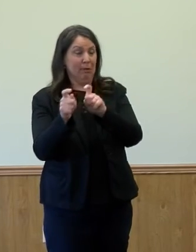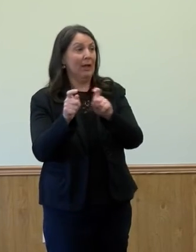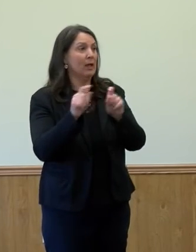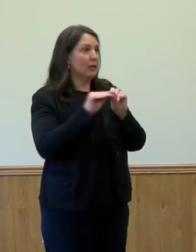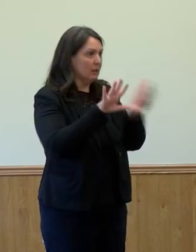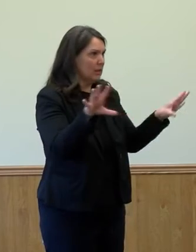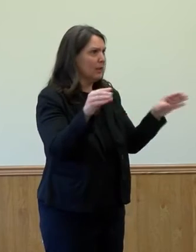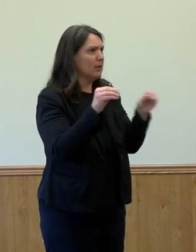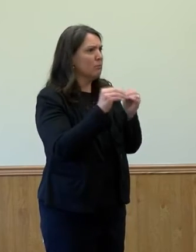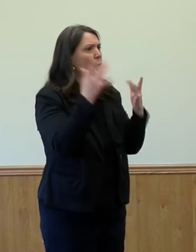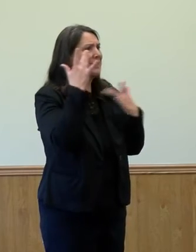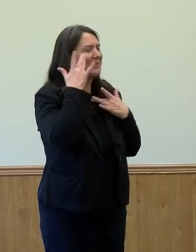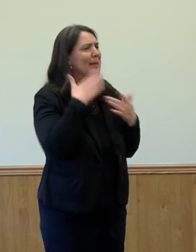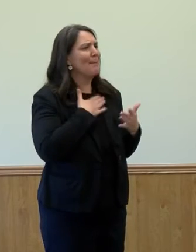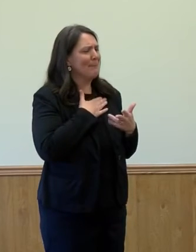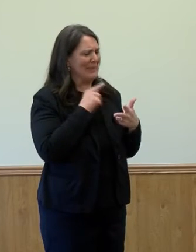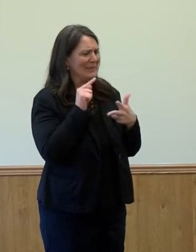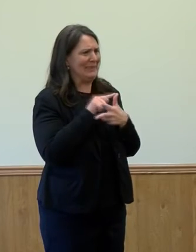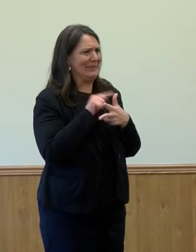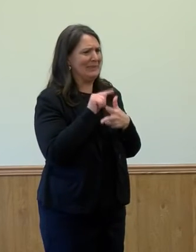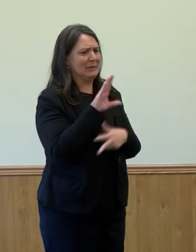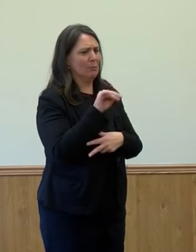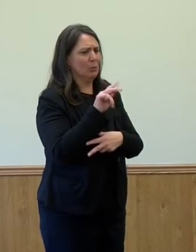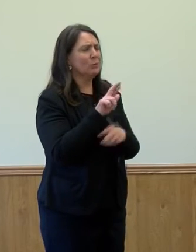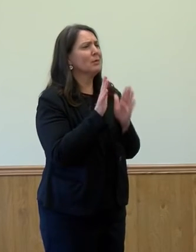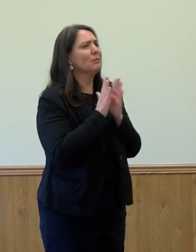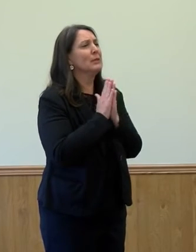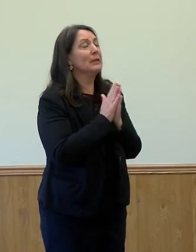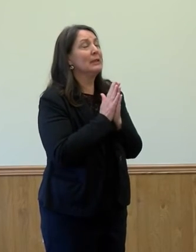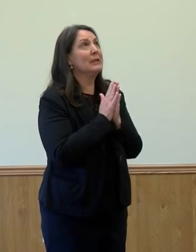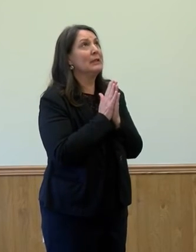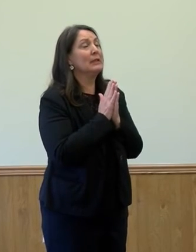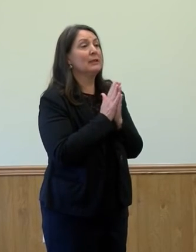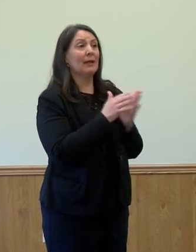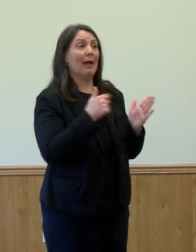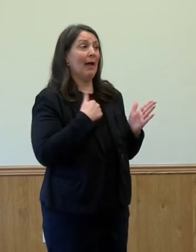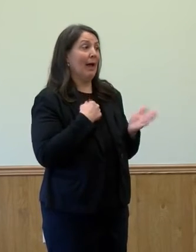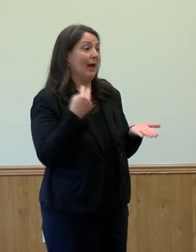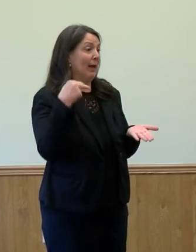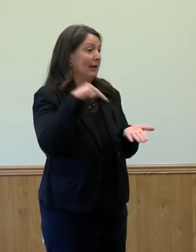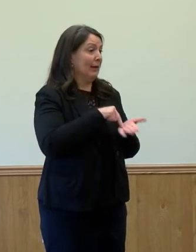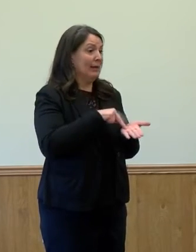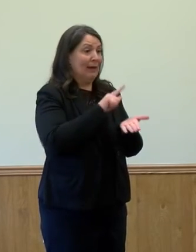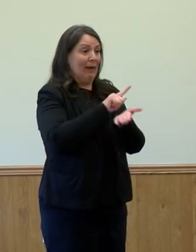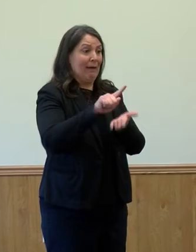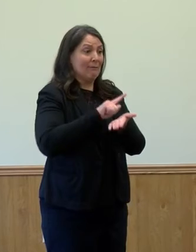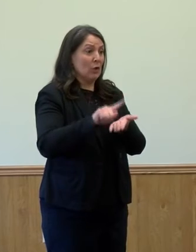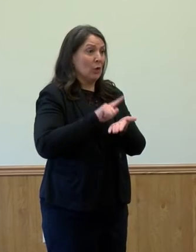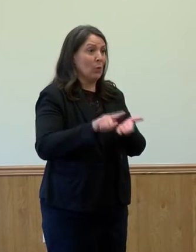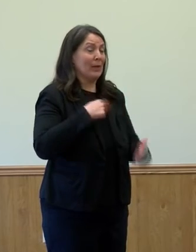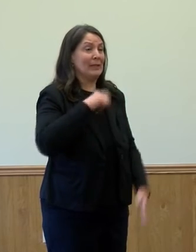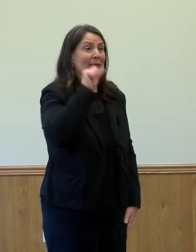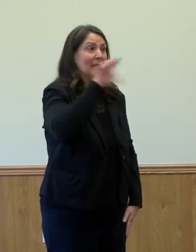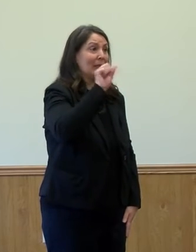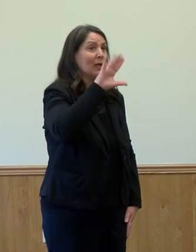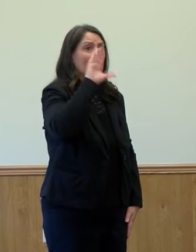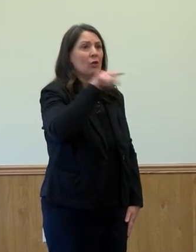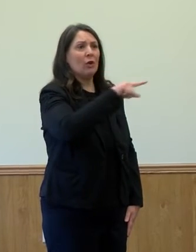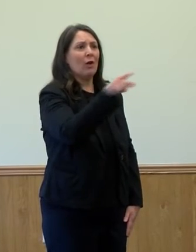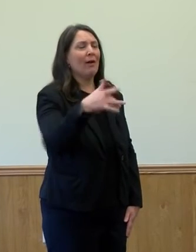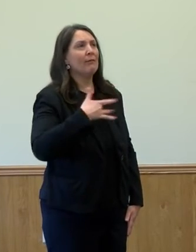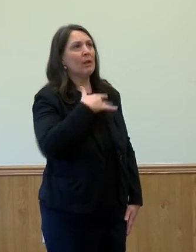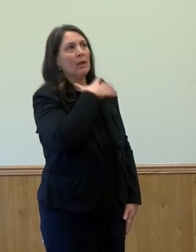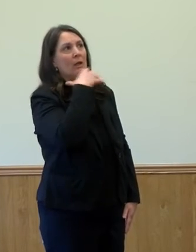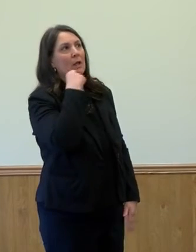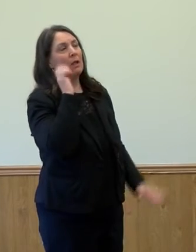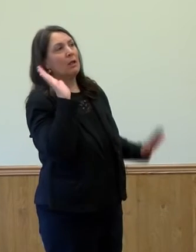step. But again, I am continually standing here giving out data, and I know people may have stopped watching and stopped listening, but I